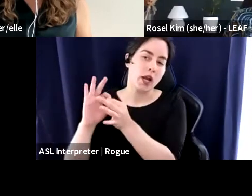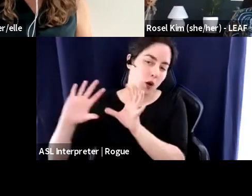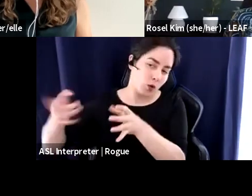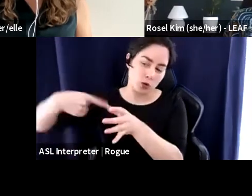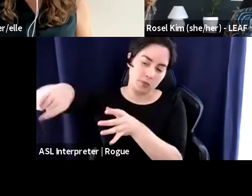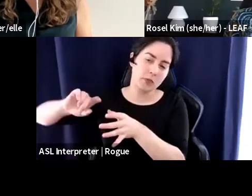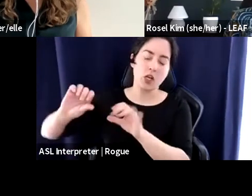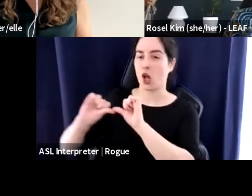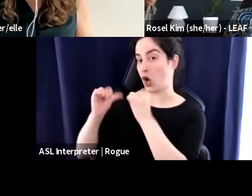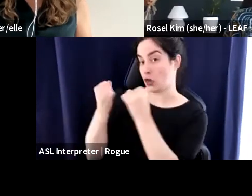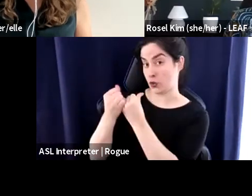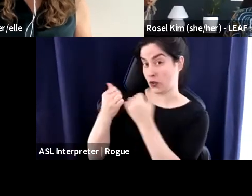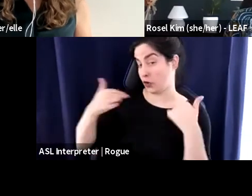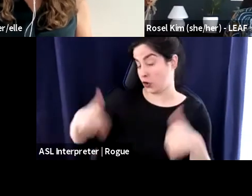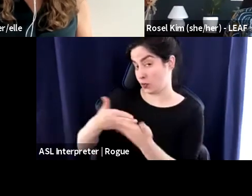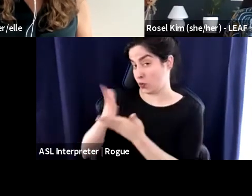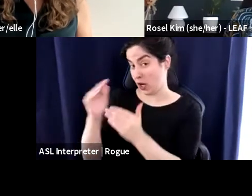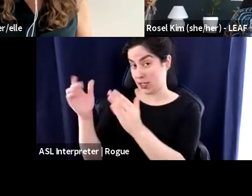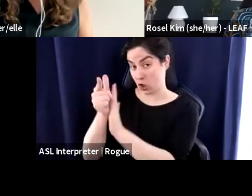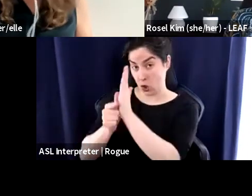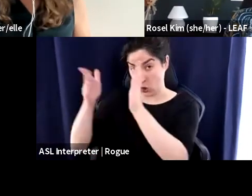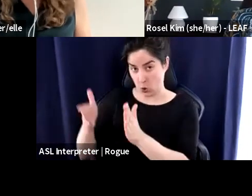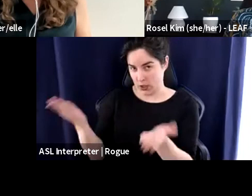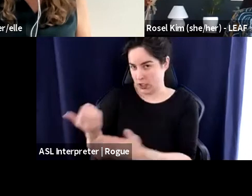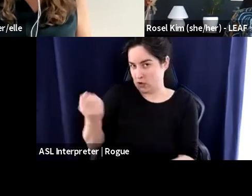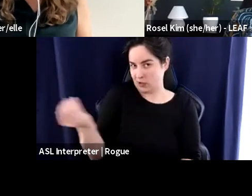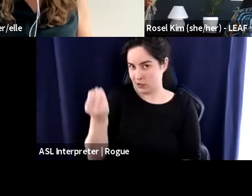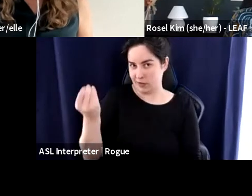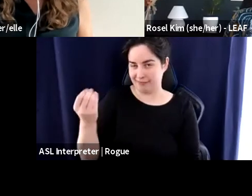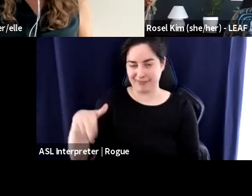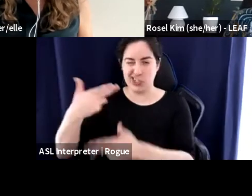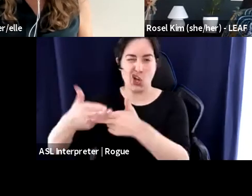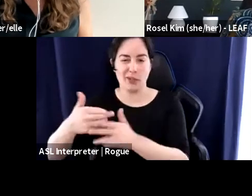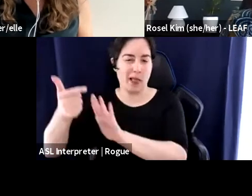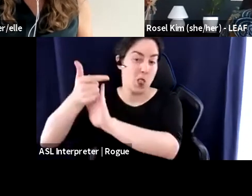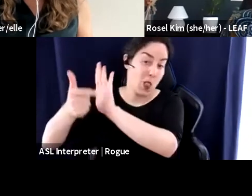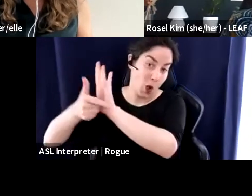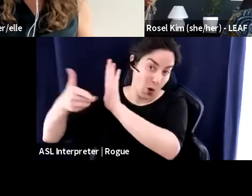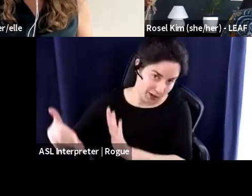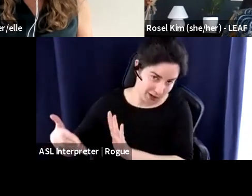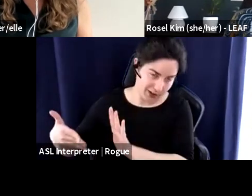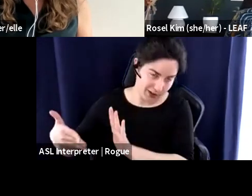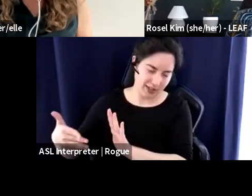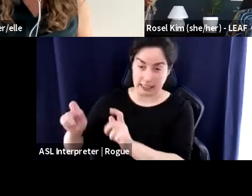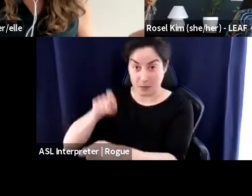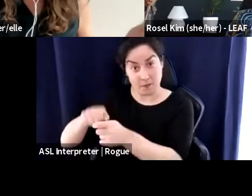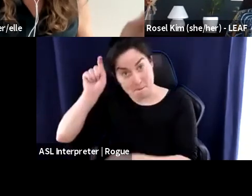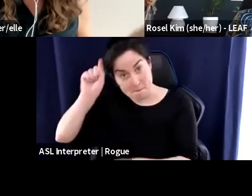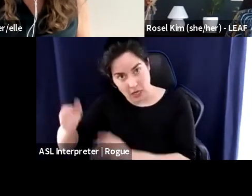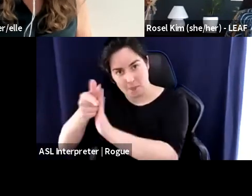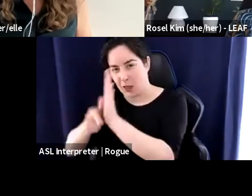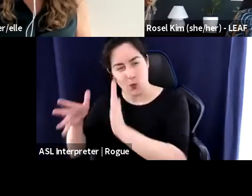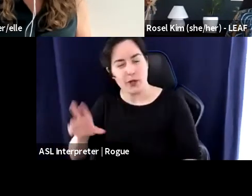for Human Rights Lawyers in Ontario. It's called lawyers, but it's really not only for lawyers, it's for lawyers,